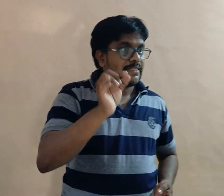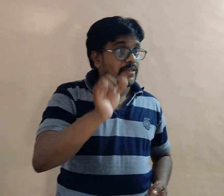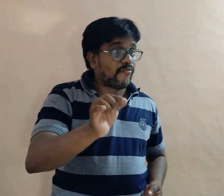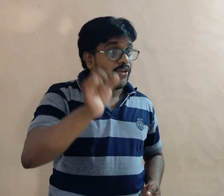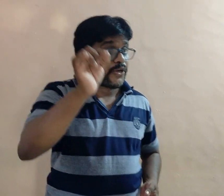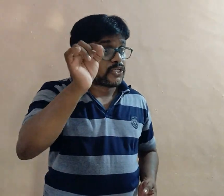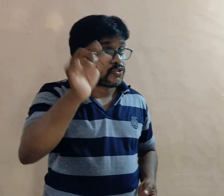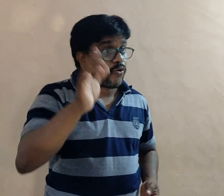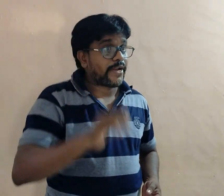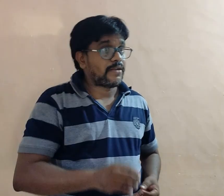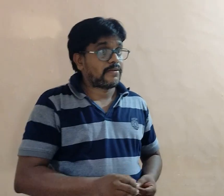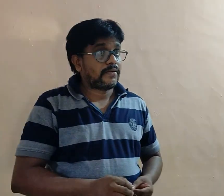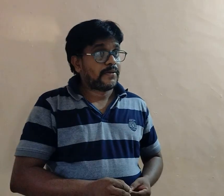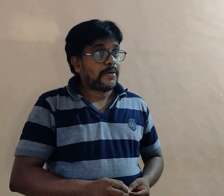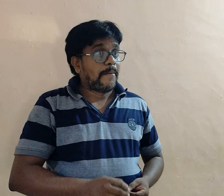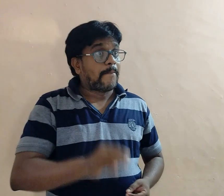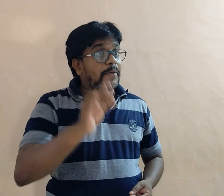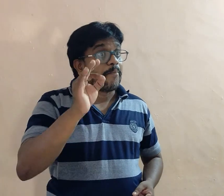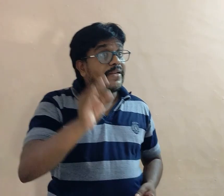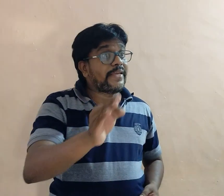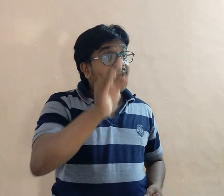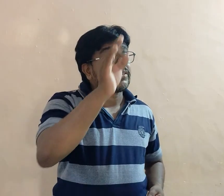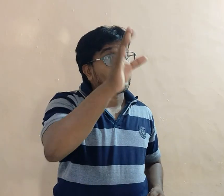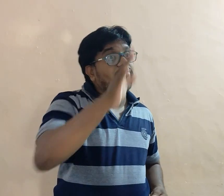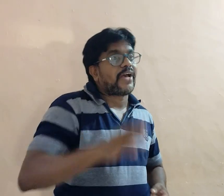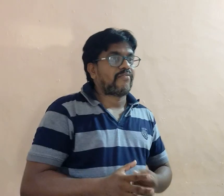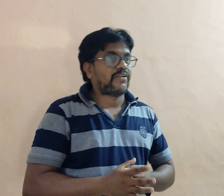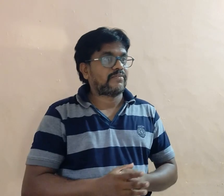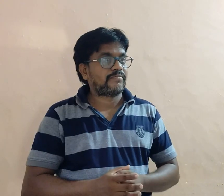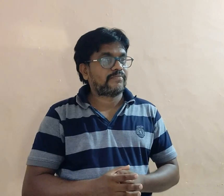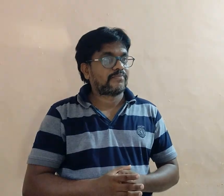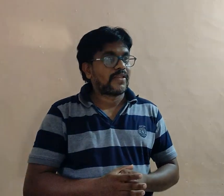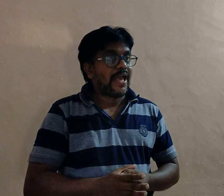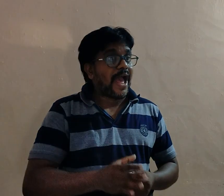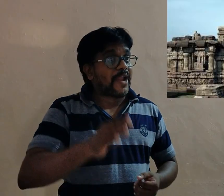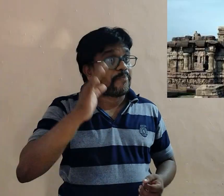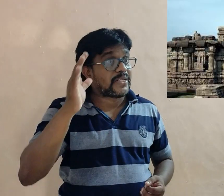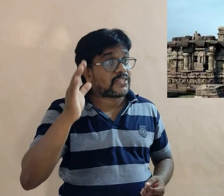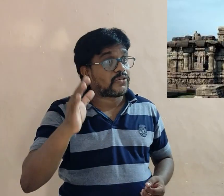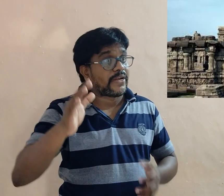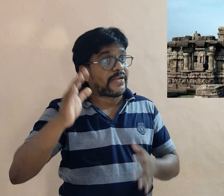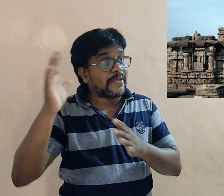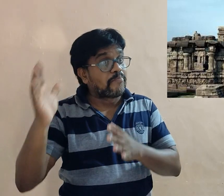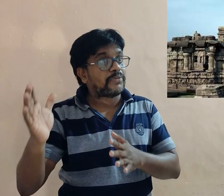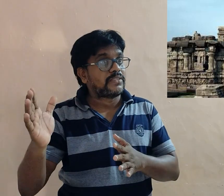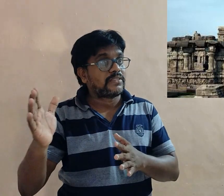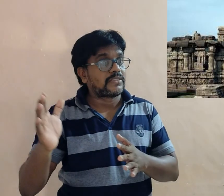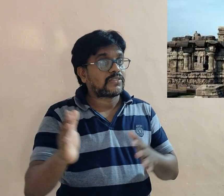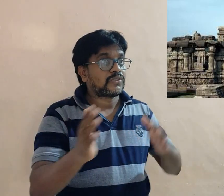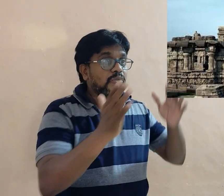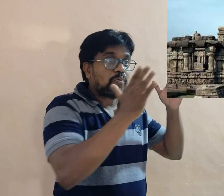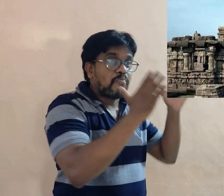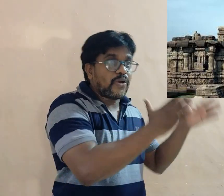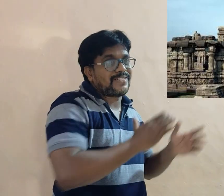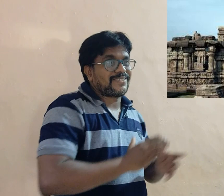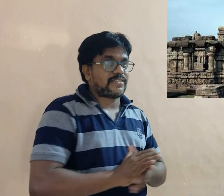Some were destroyed, but many have survived and preserved in temples,